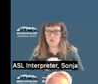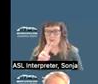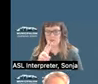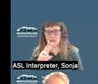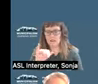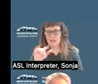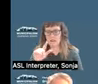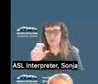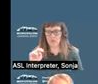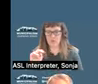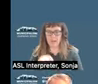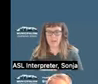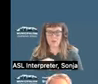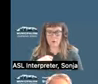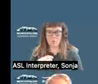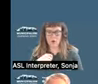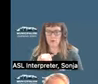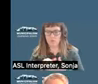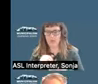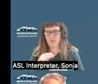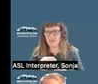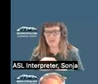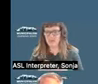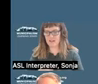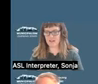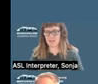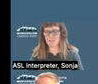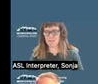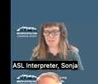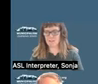very proudly it's a city where